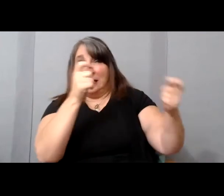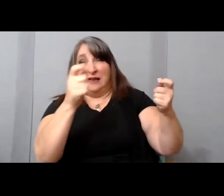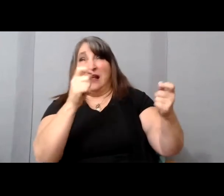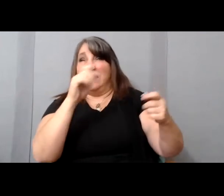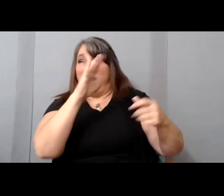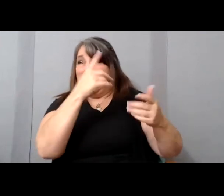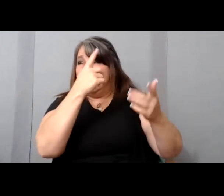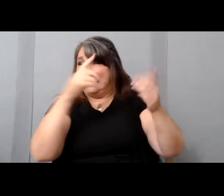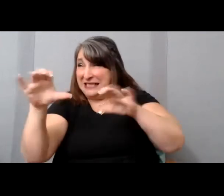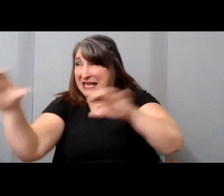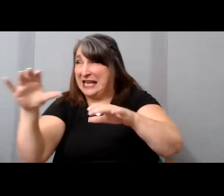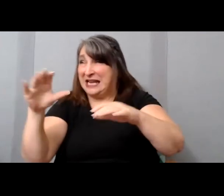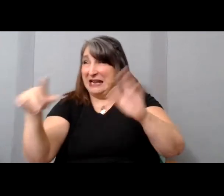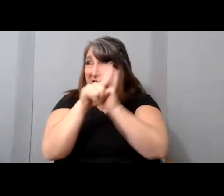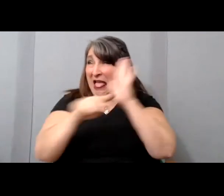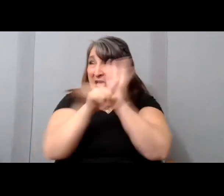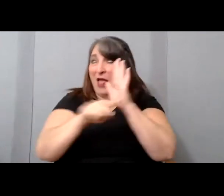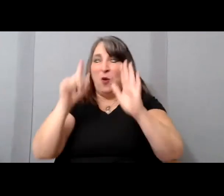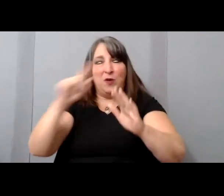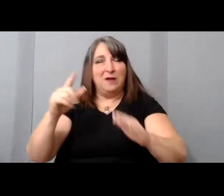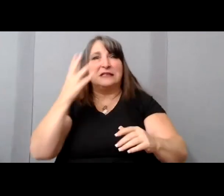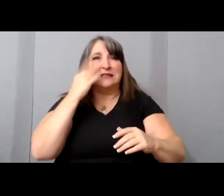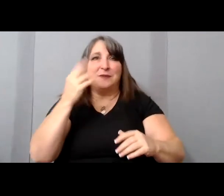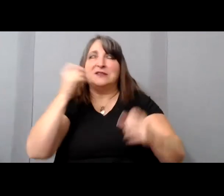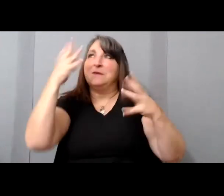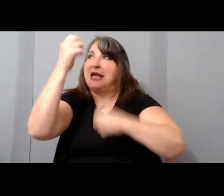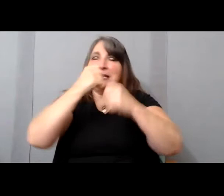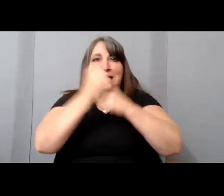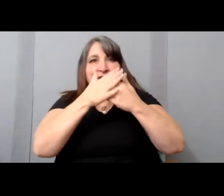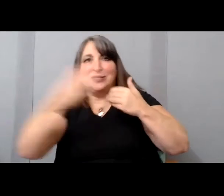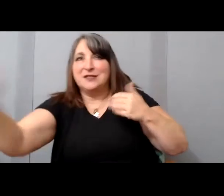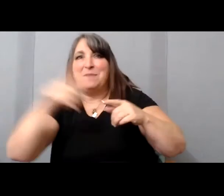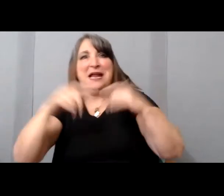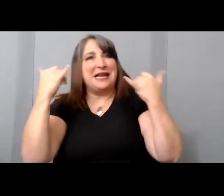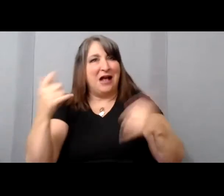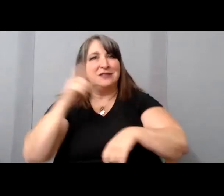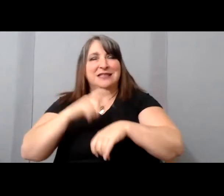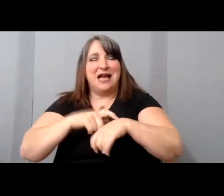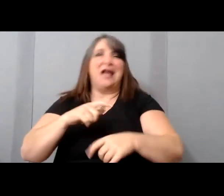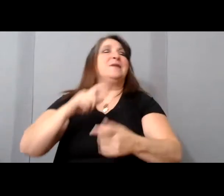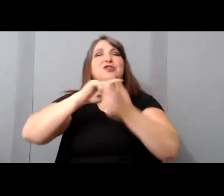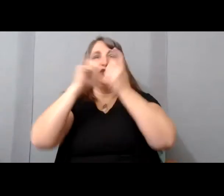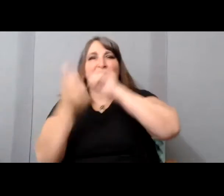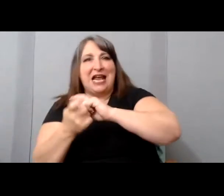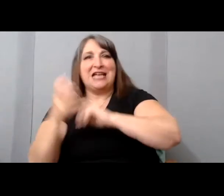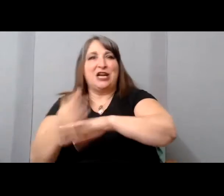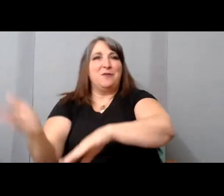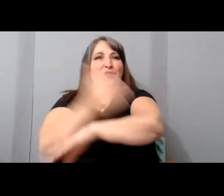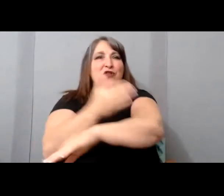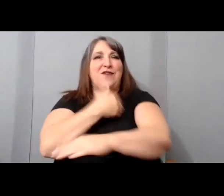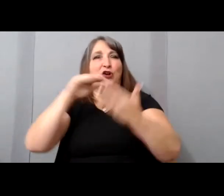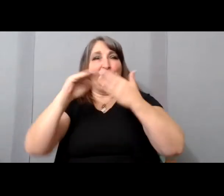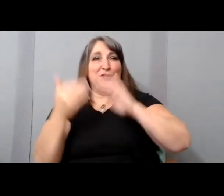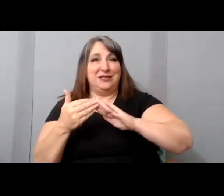undo the damage, repair, rebuild, and reassess the current situation our communities are living in. So Democrats, let's talk, let's